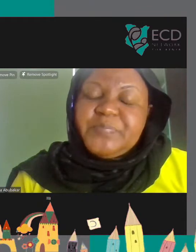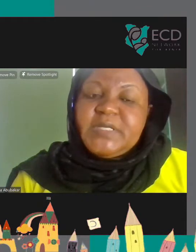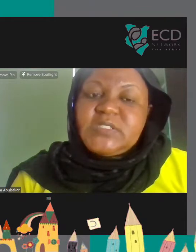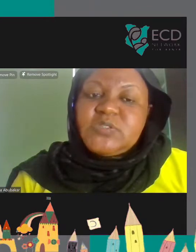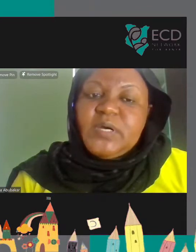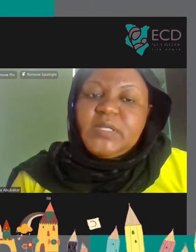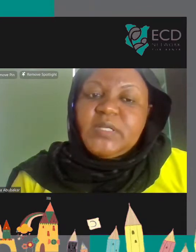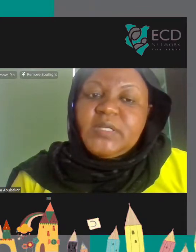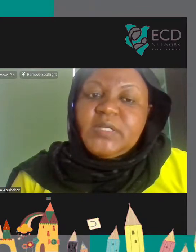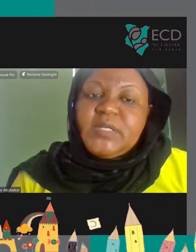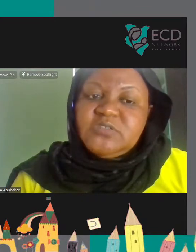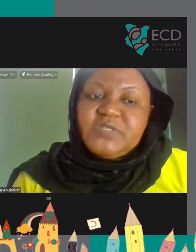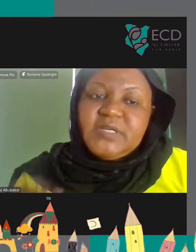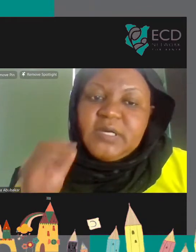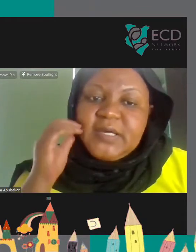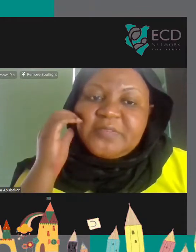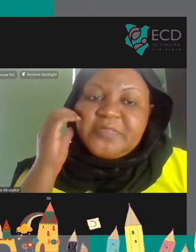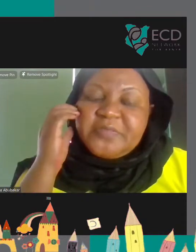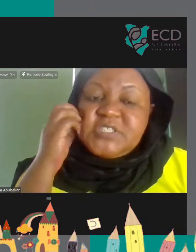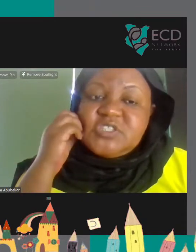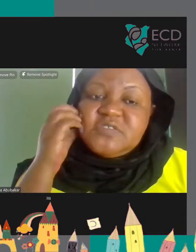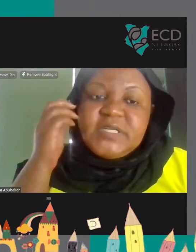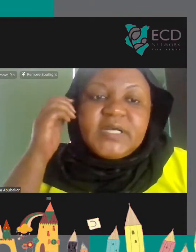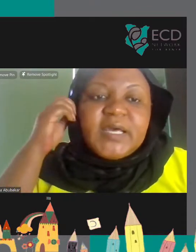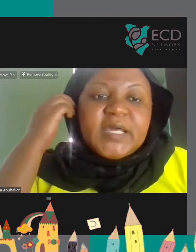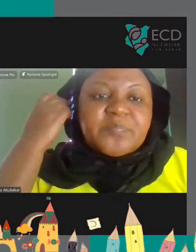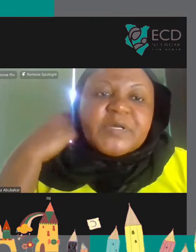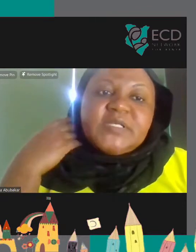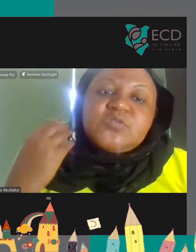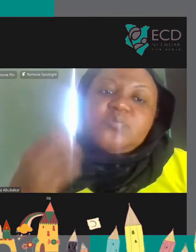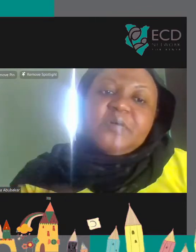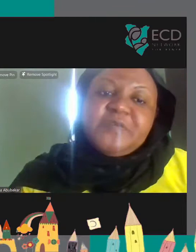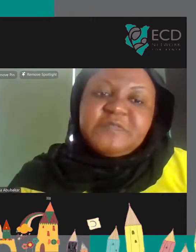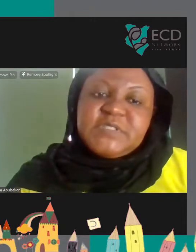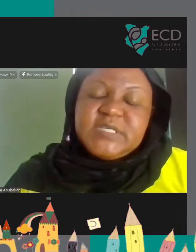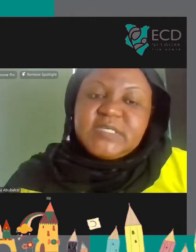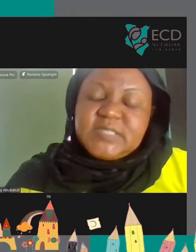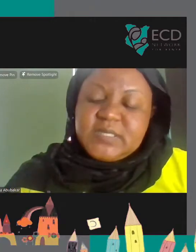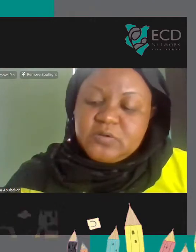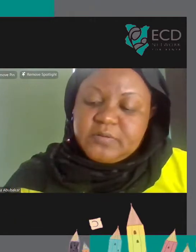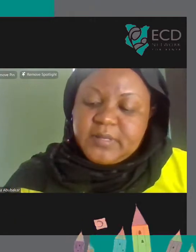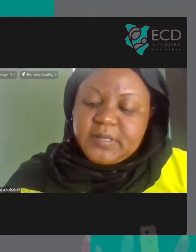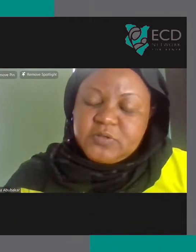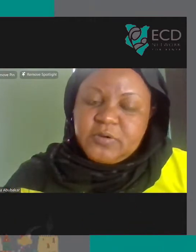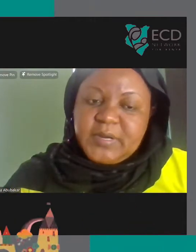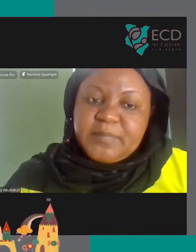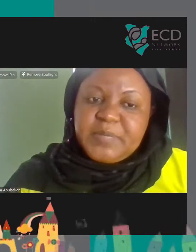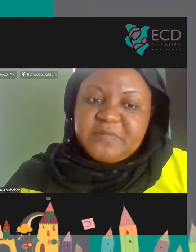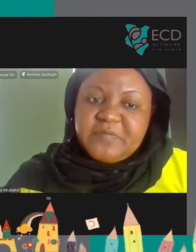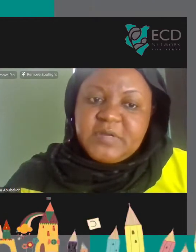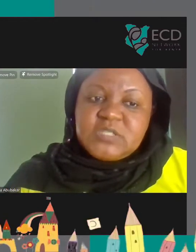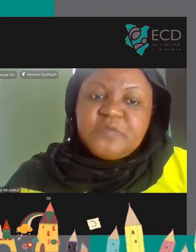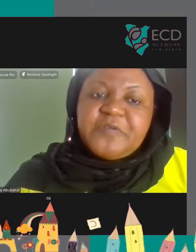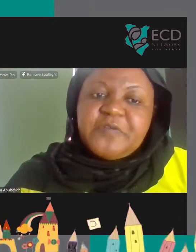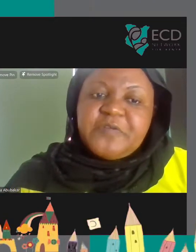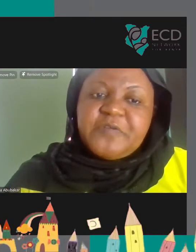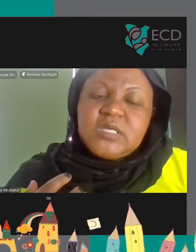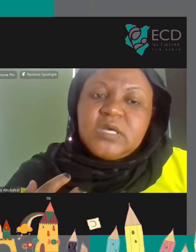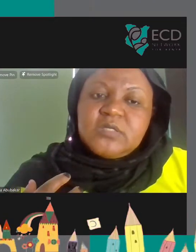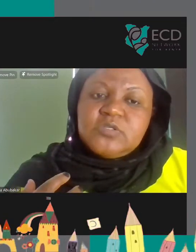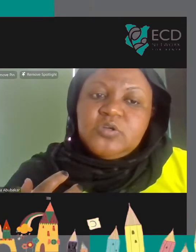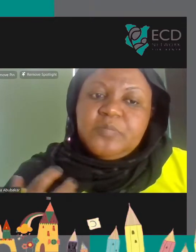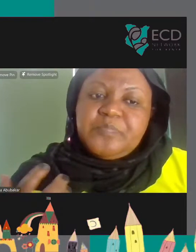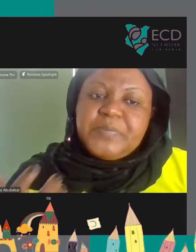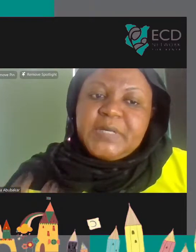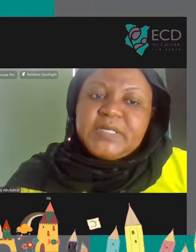large, parents who had more than 3 children, and parents who are 50 years and above. So for